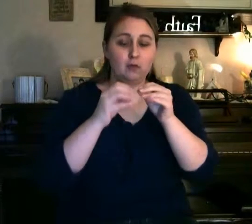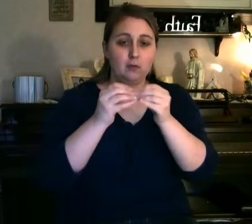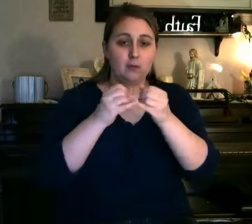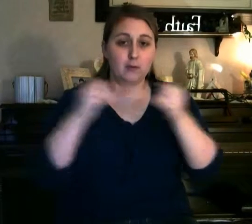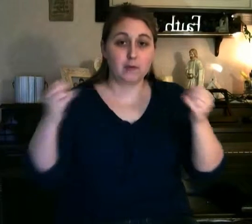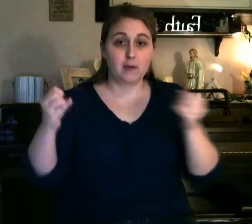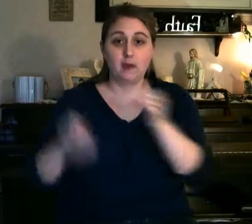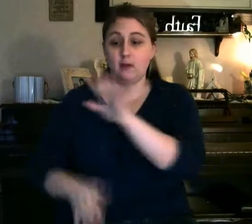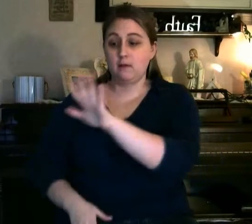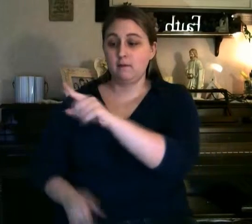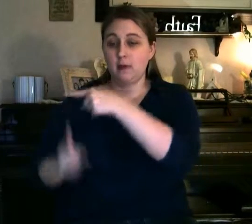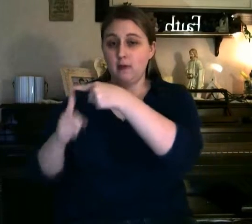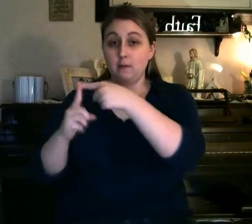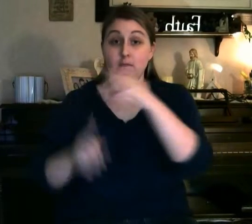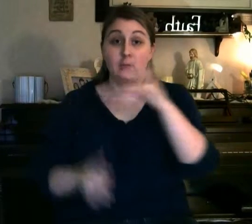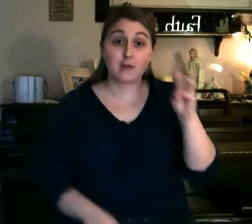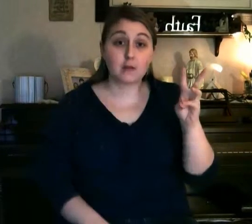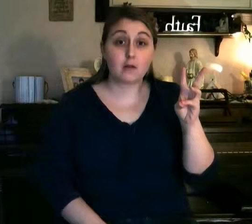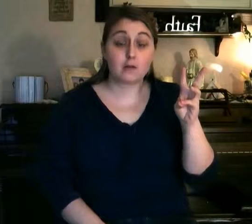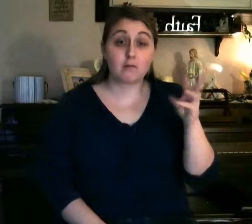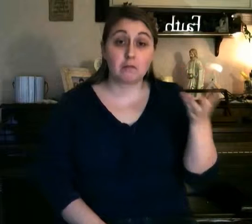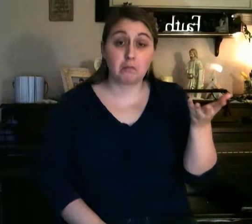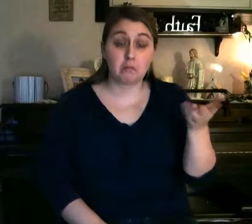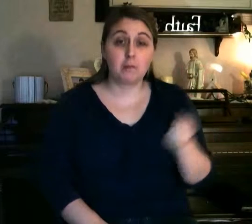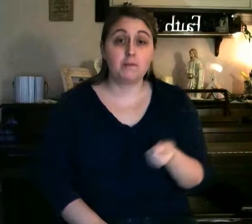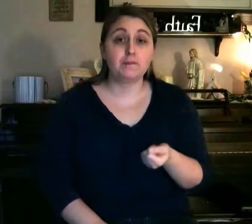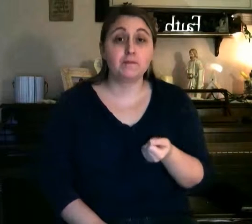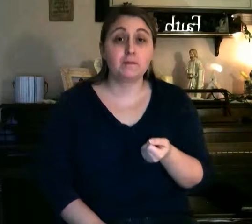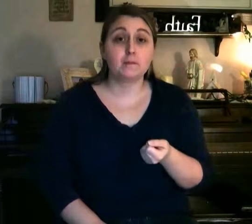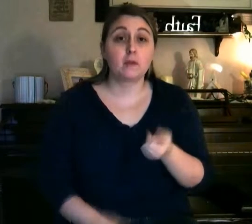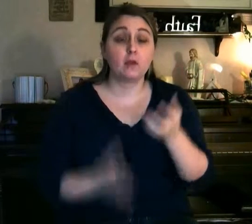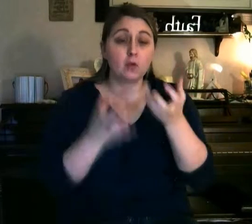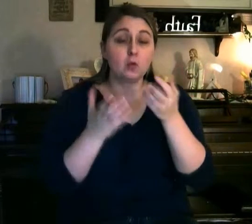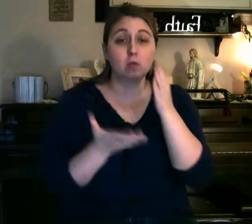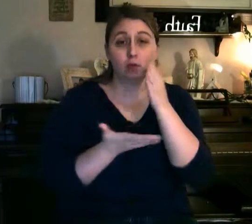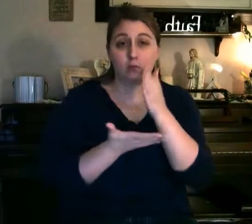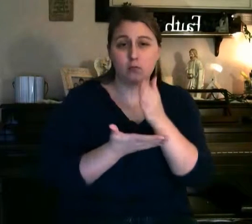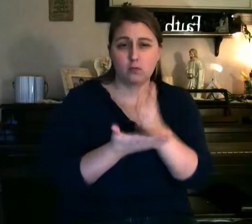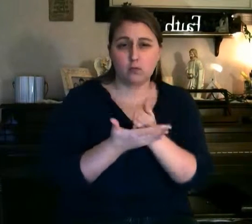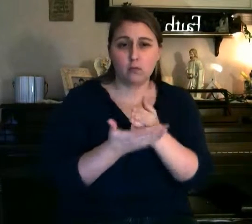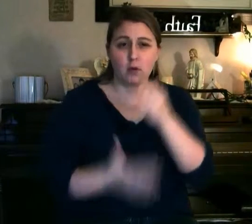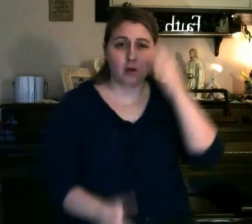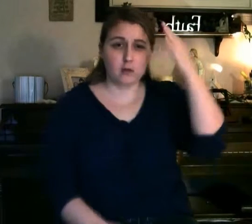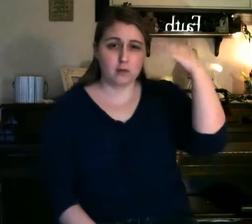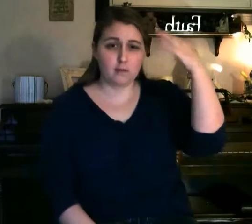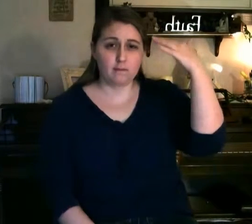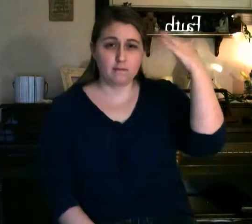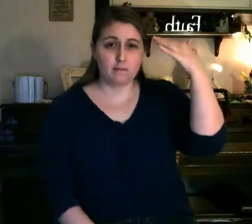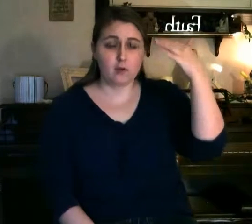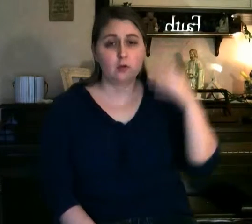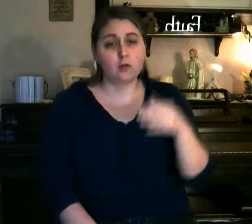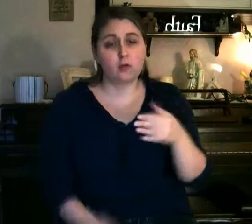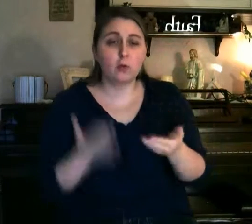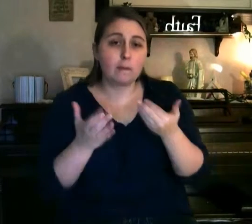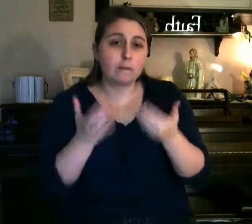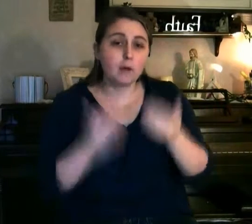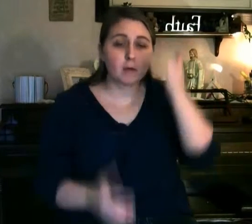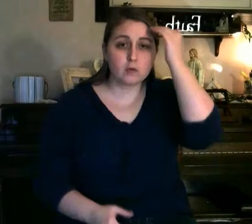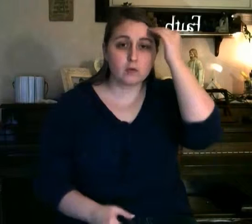5 plus 6. So if you want, you could pause the video and try this. You might already know the answer. And the reason why I